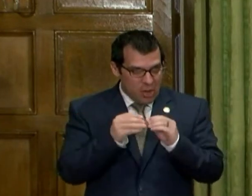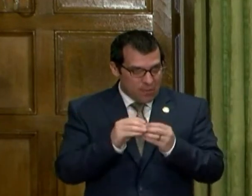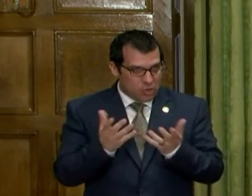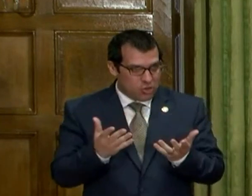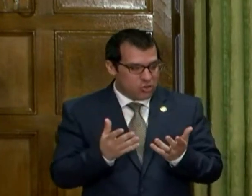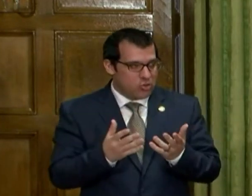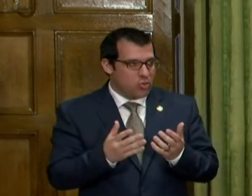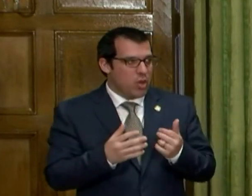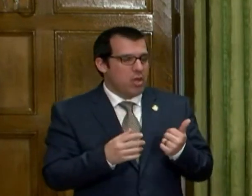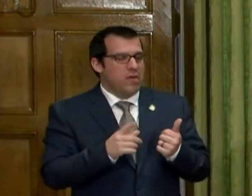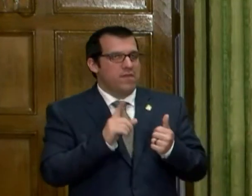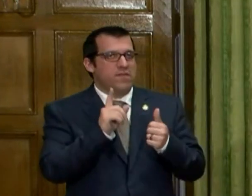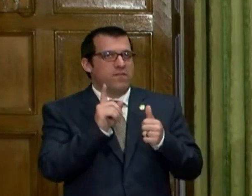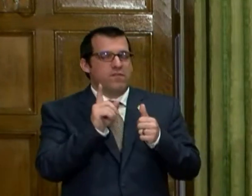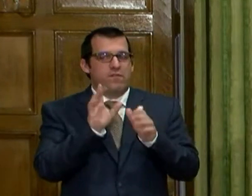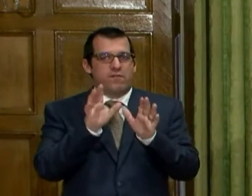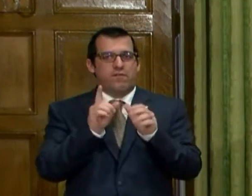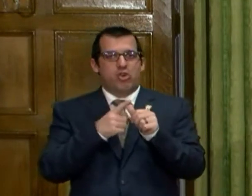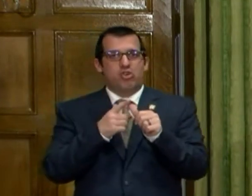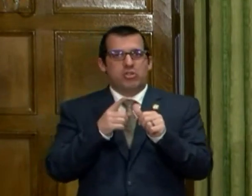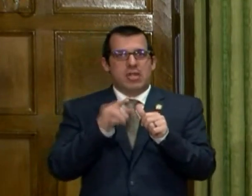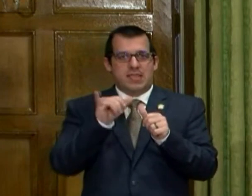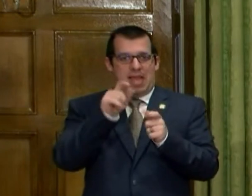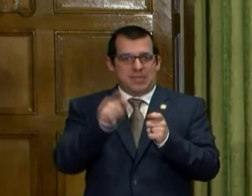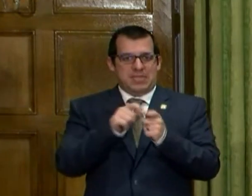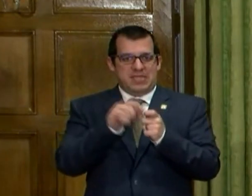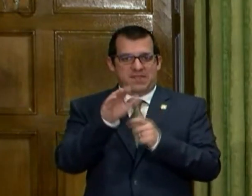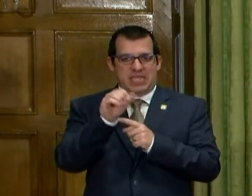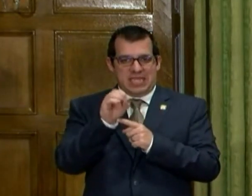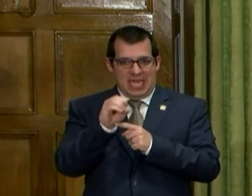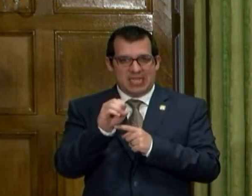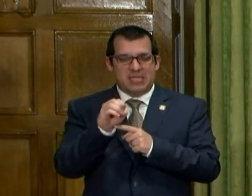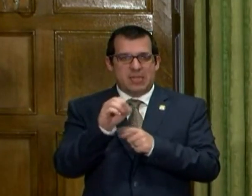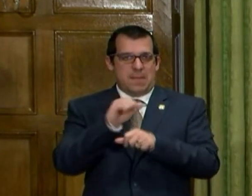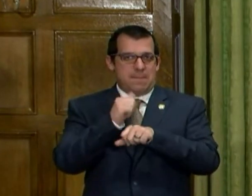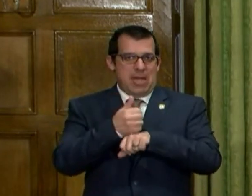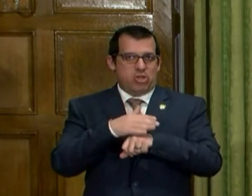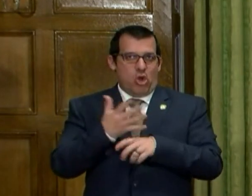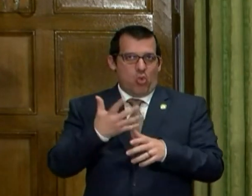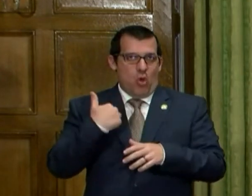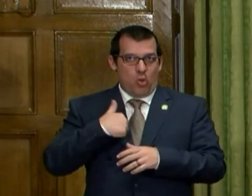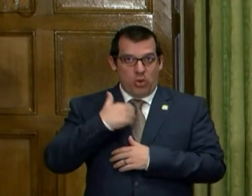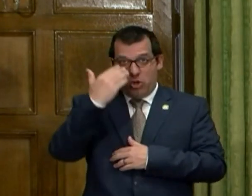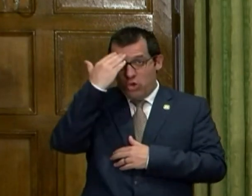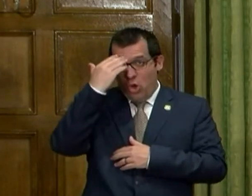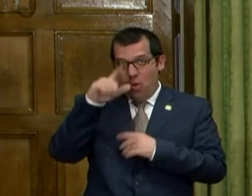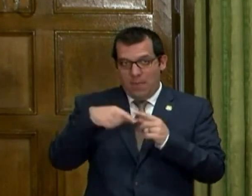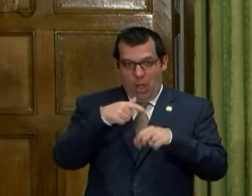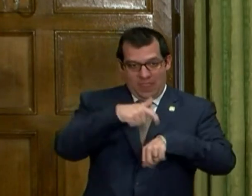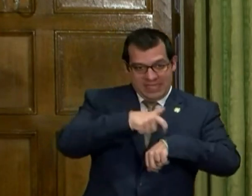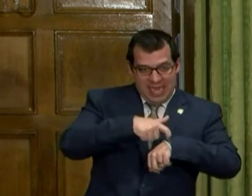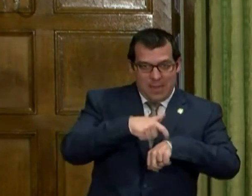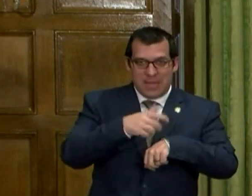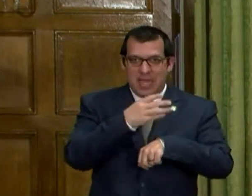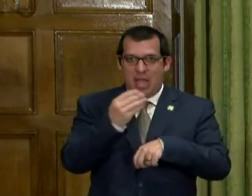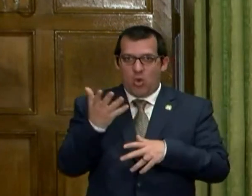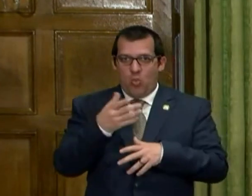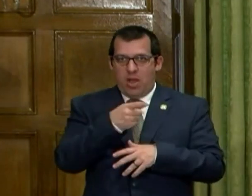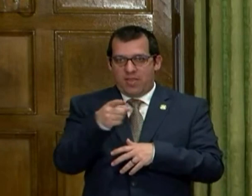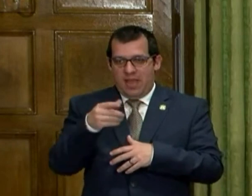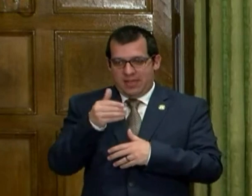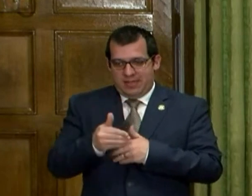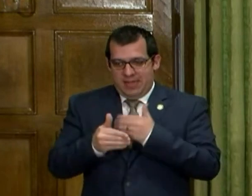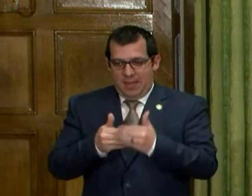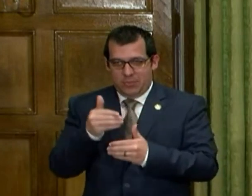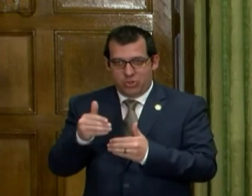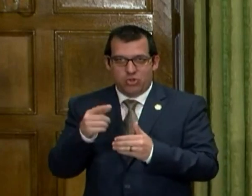Well, first, as far as this specific case, based on what we know about the timing and the measures that were used